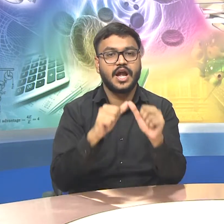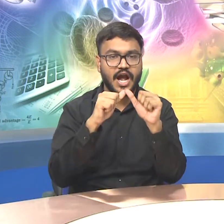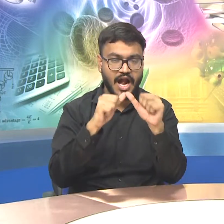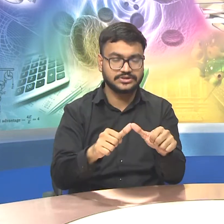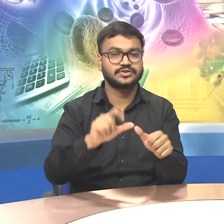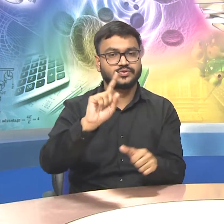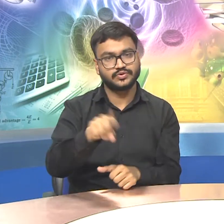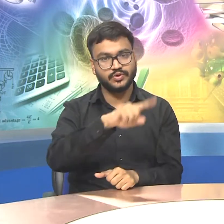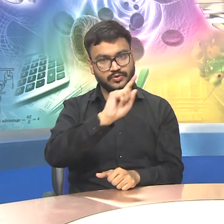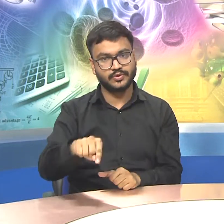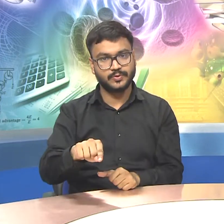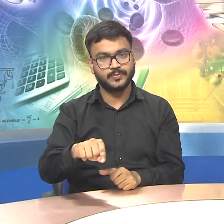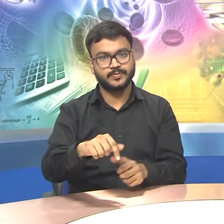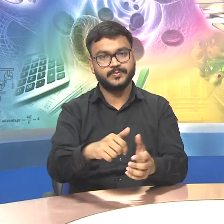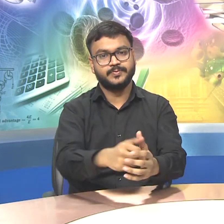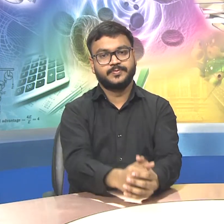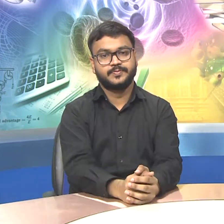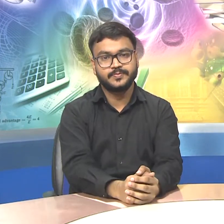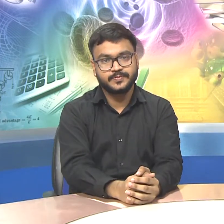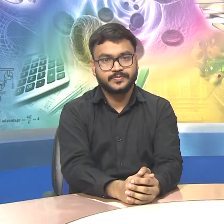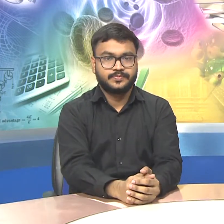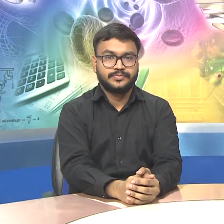And the answer is false.